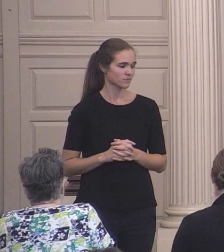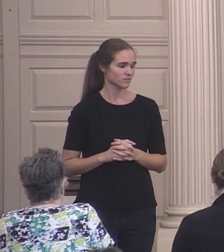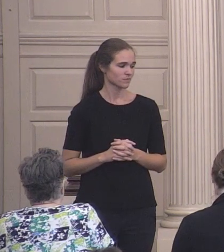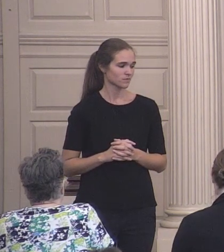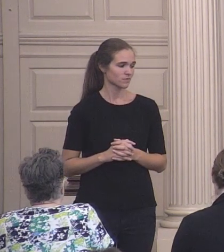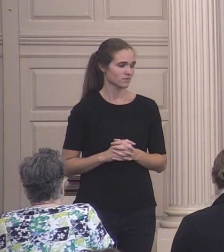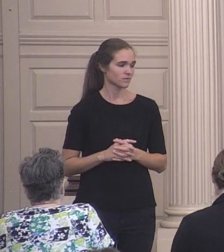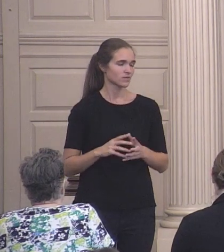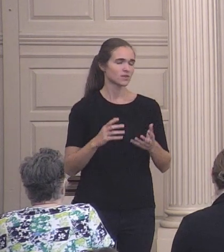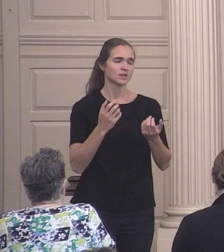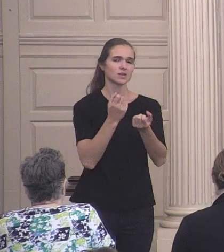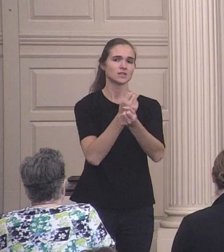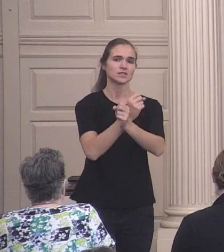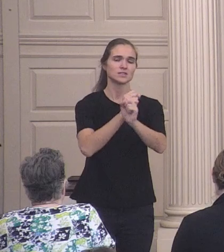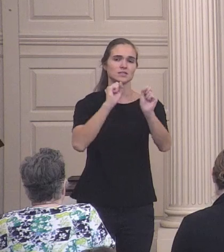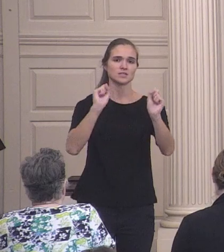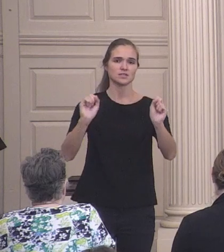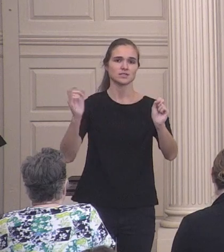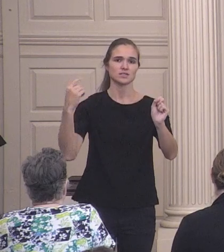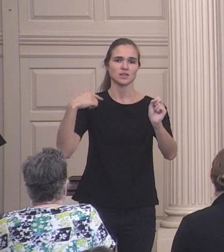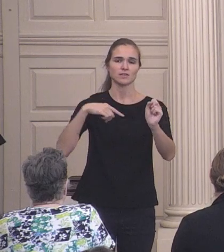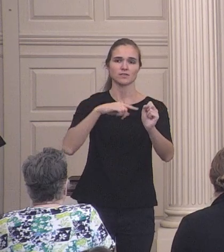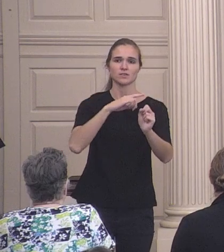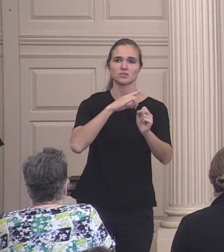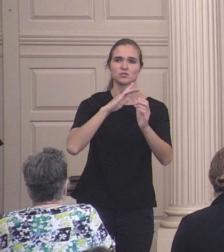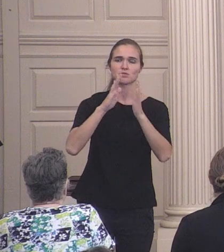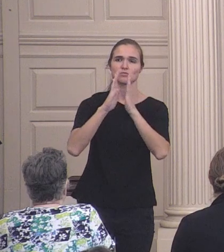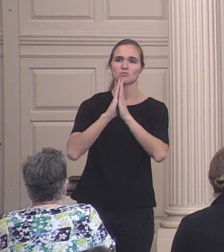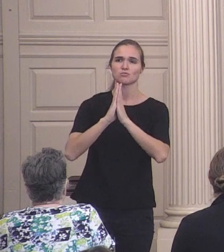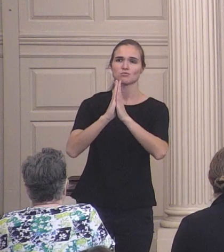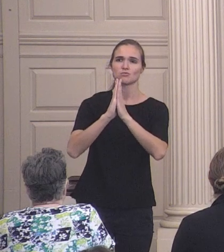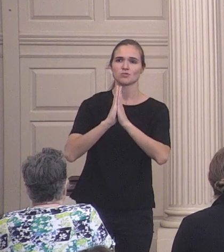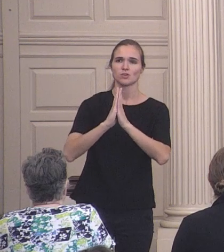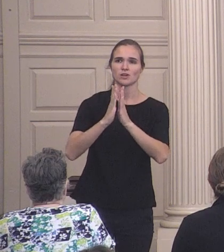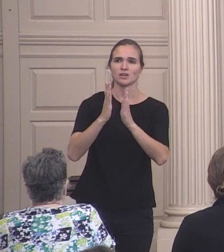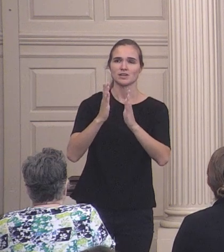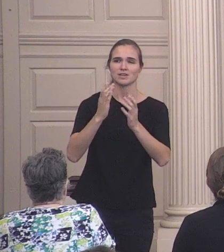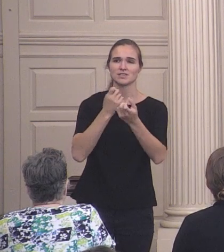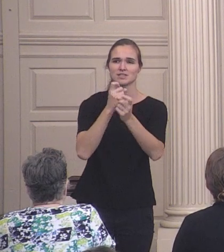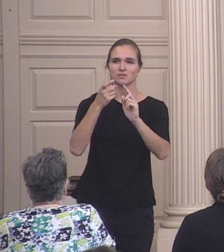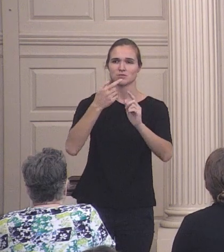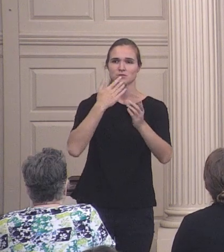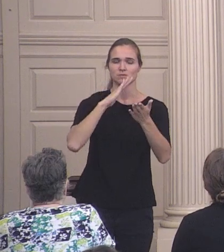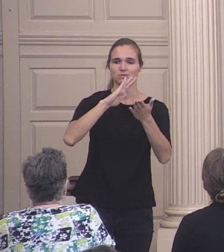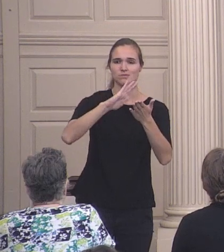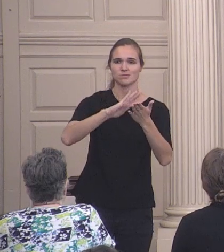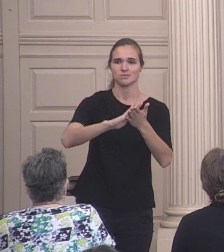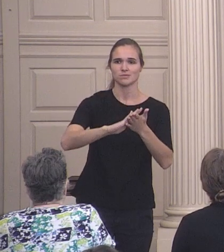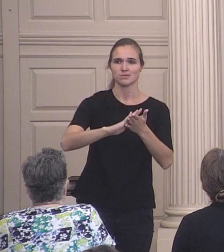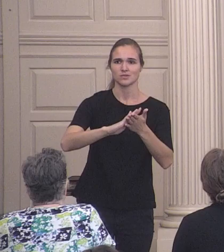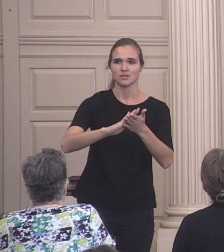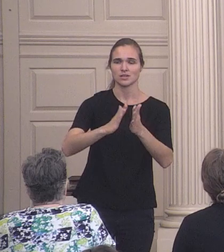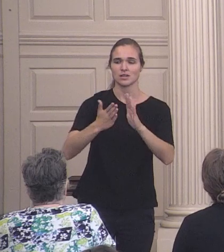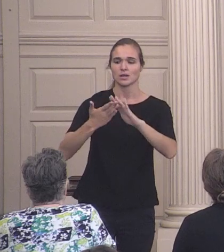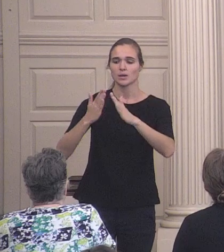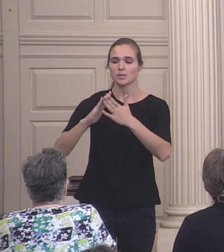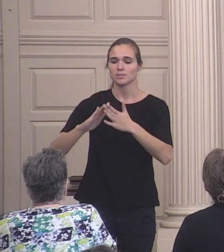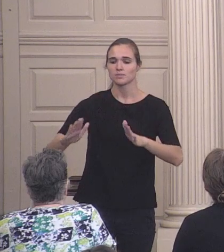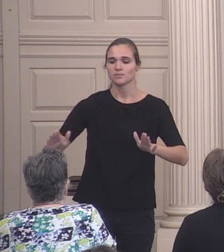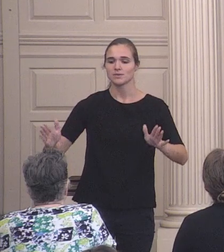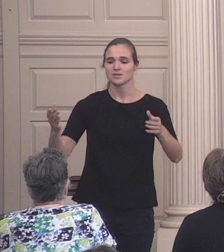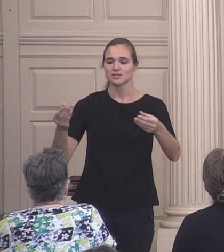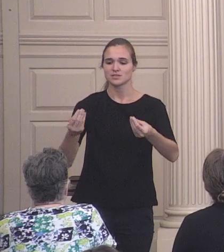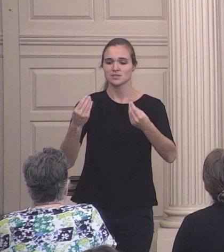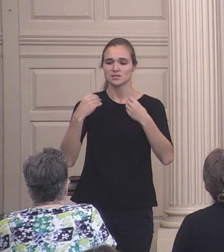evil. Deliver us, Lord, we pray, from every evil. Graciously grant peace in our